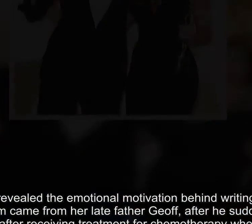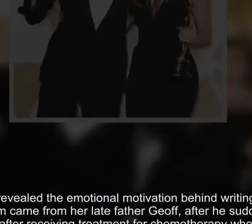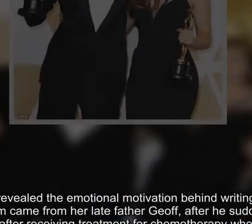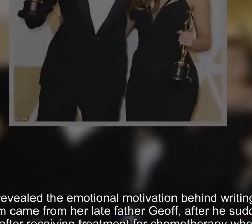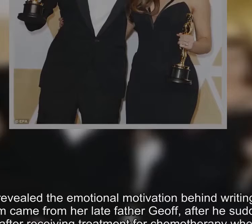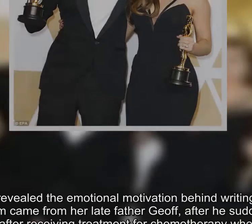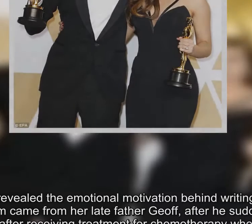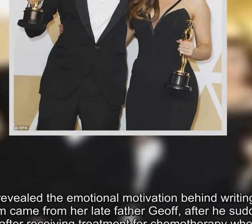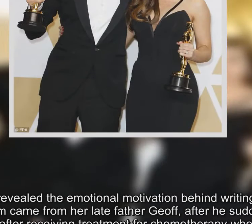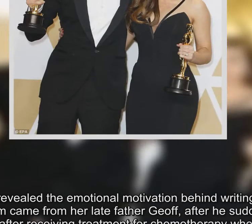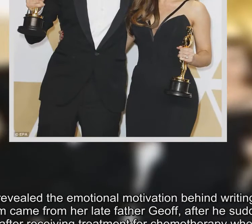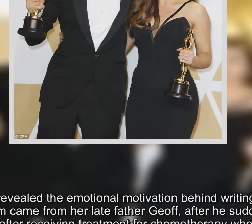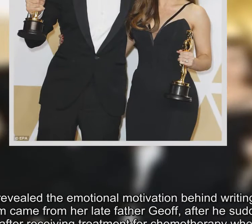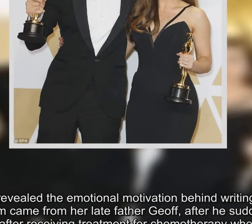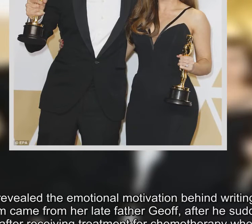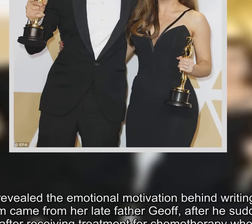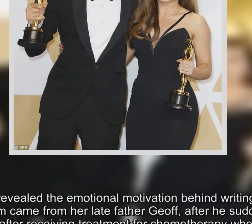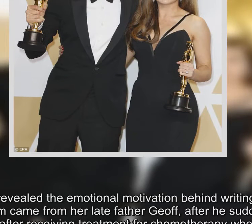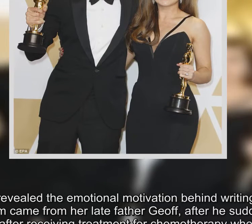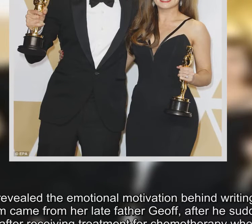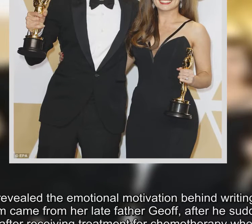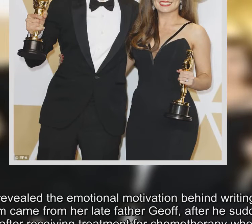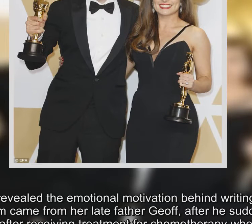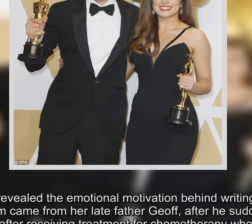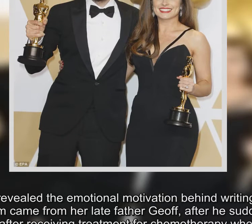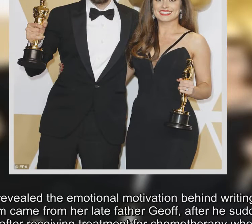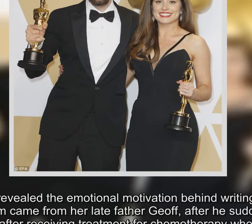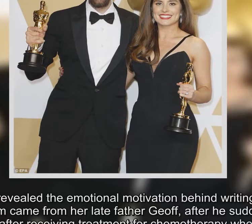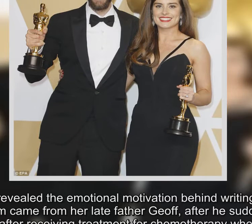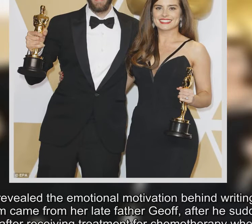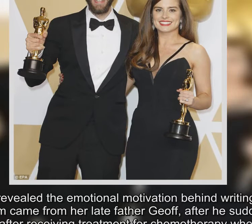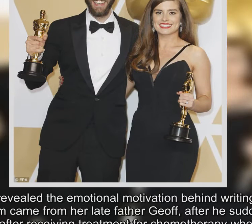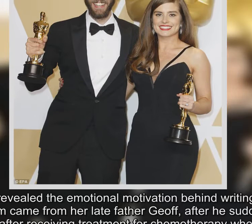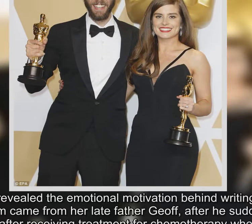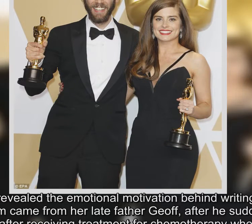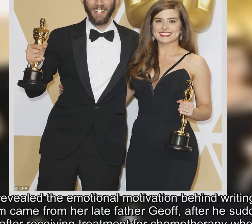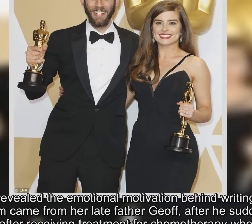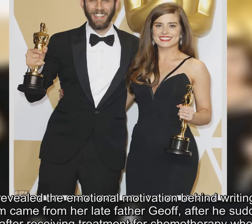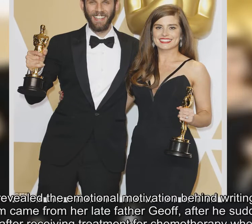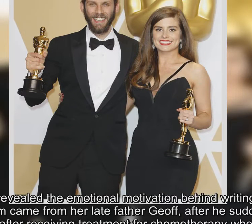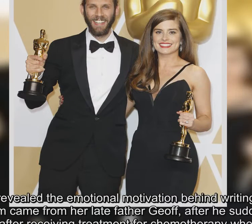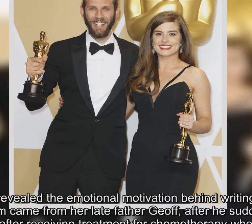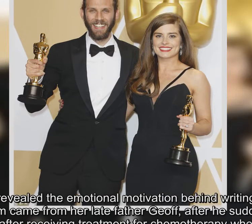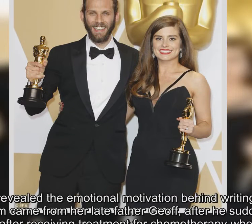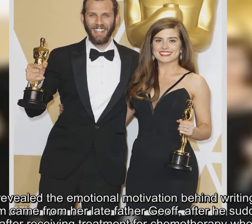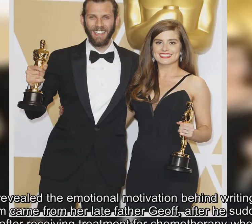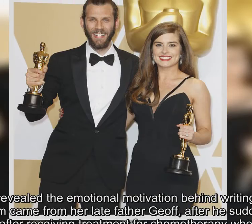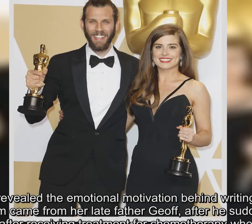he suddenly went profoundly deaf after receiving treatment for chemotherapy when she was 12.